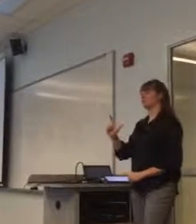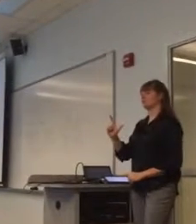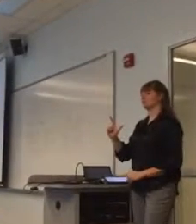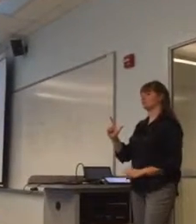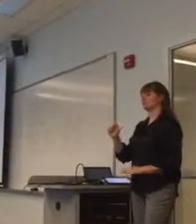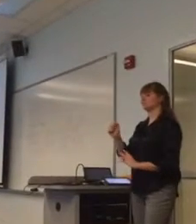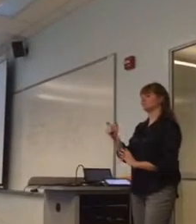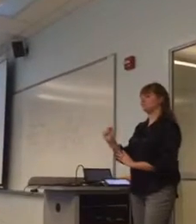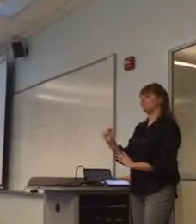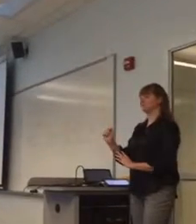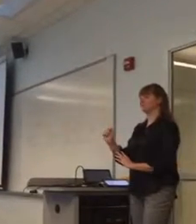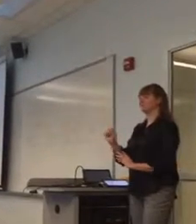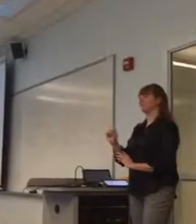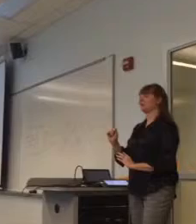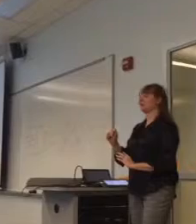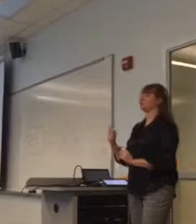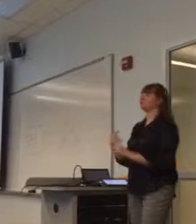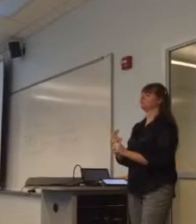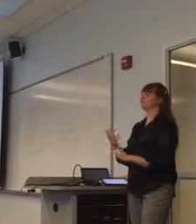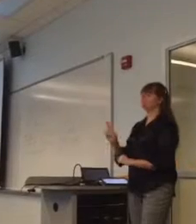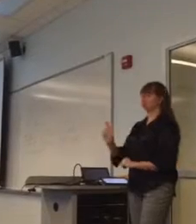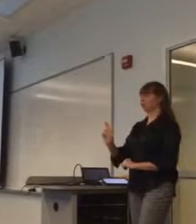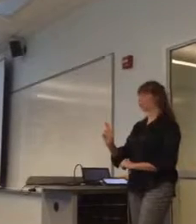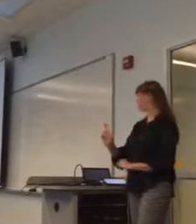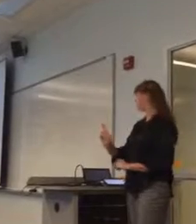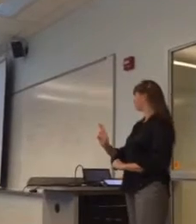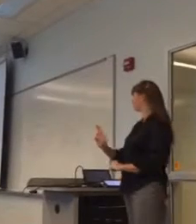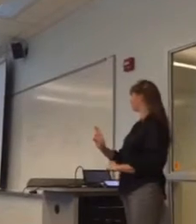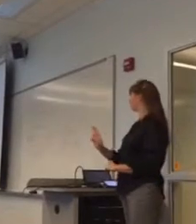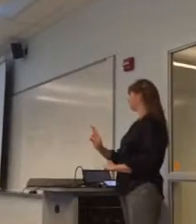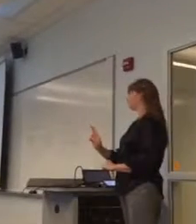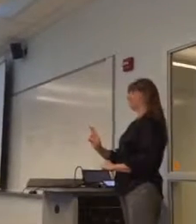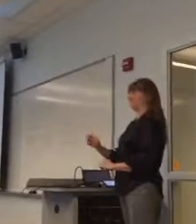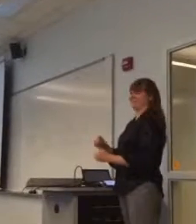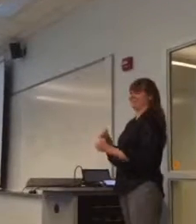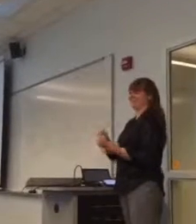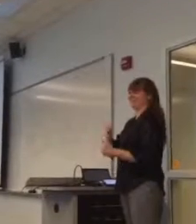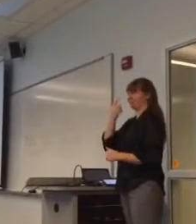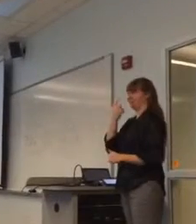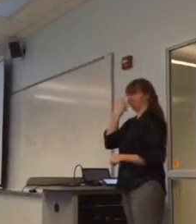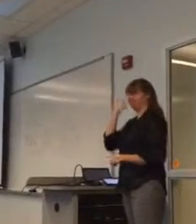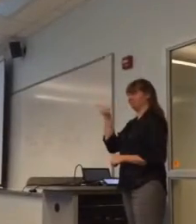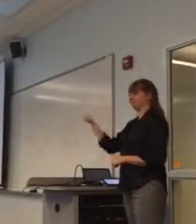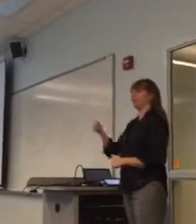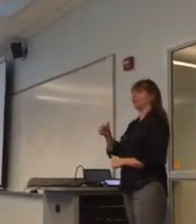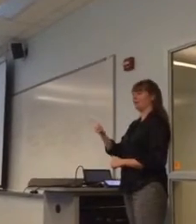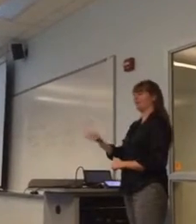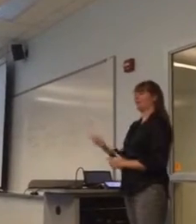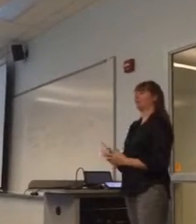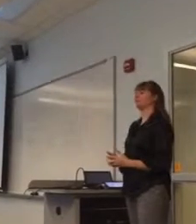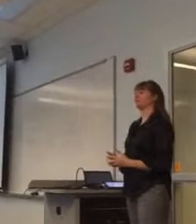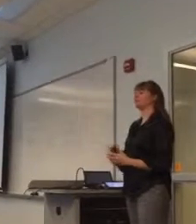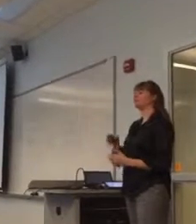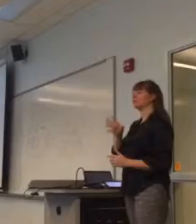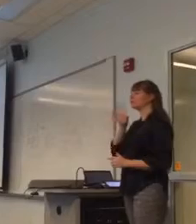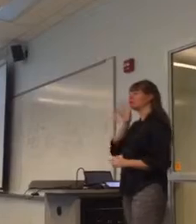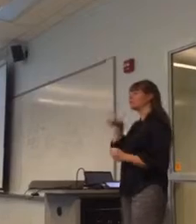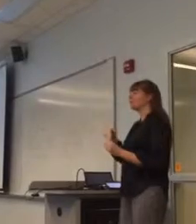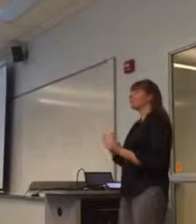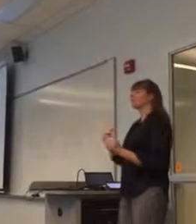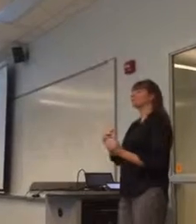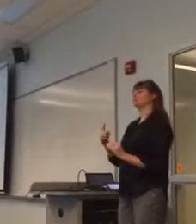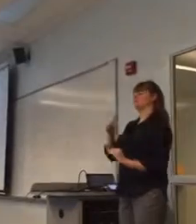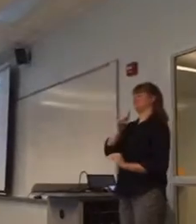I can let it be anything. But if I say the universal set is Z, and we just talked about Z being